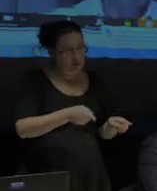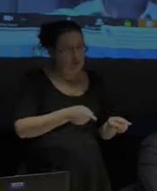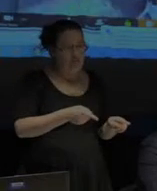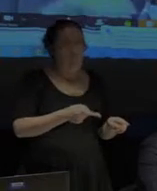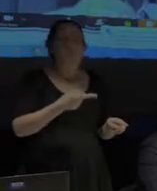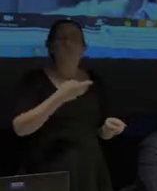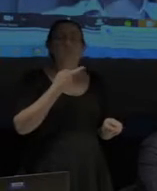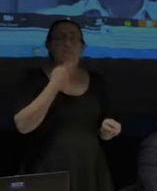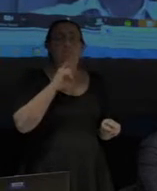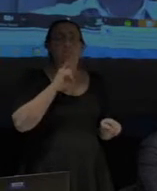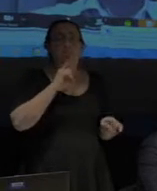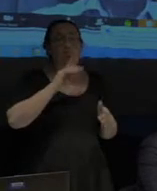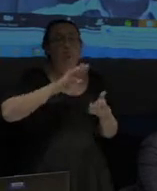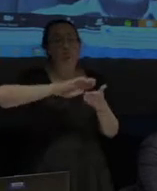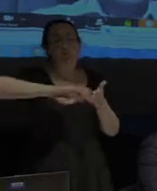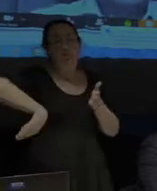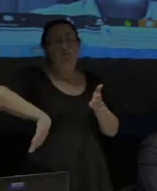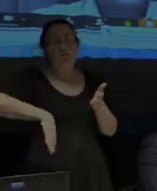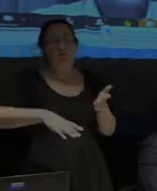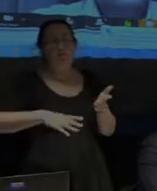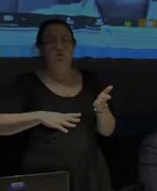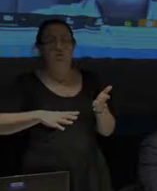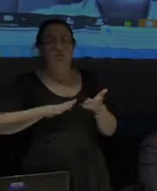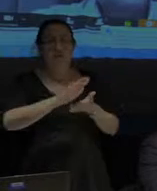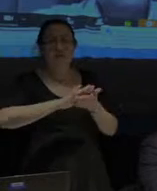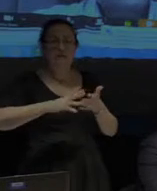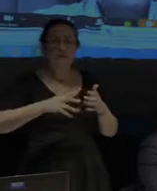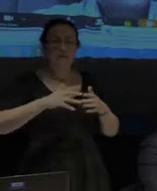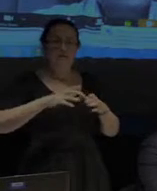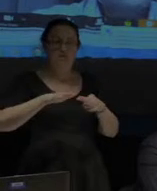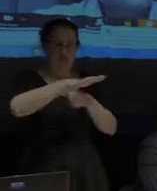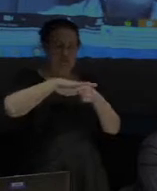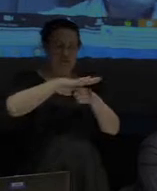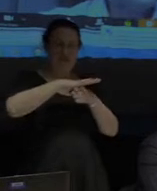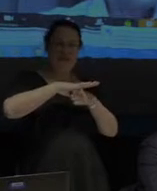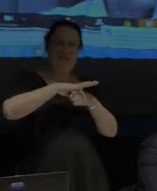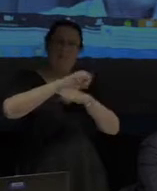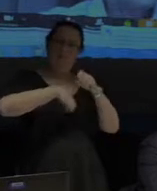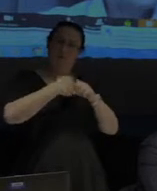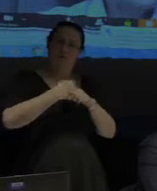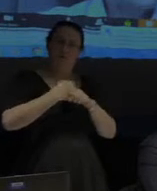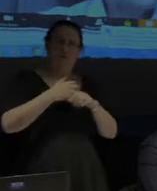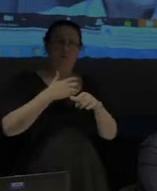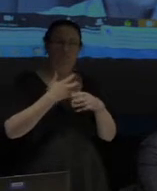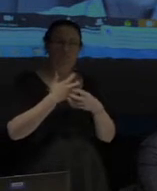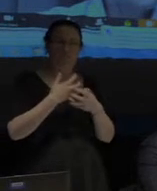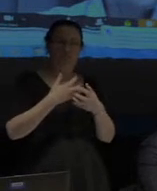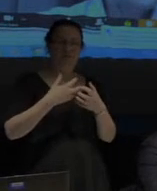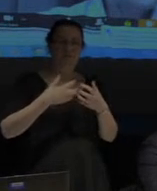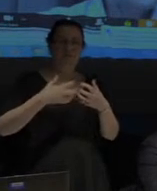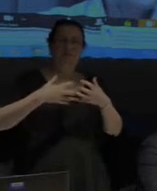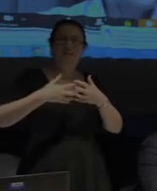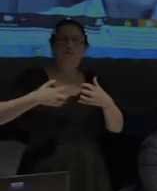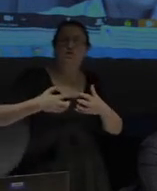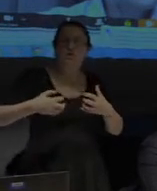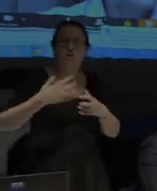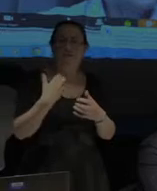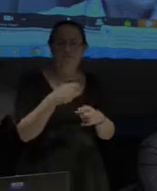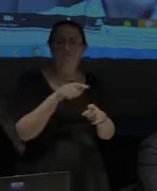it presents tensions, it sets up tensions in society. And there's also a business case. If there's talent, if